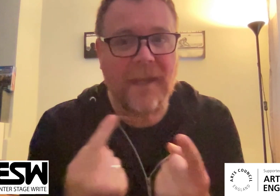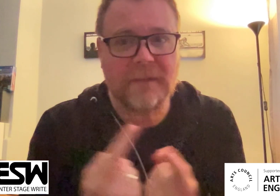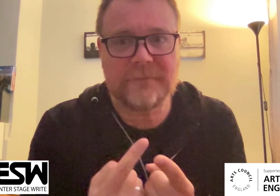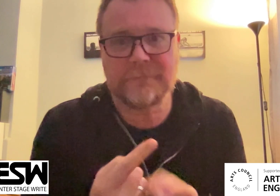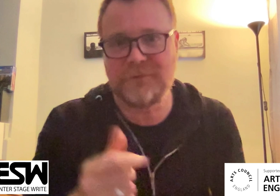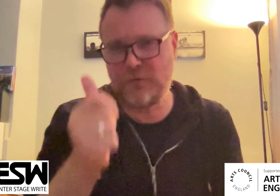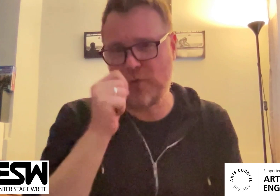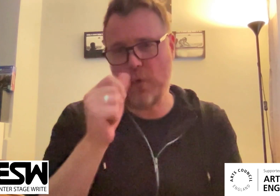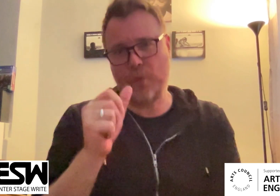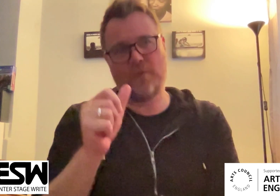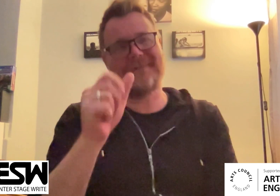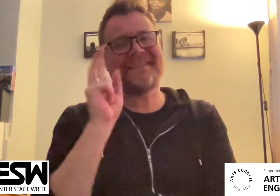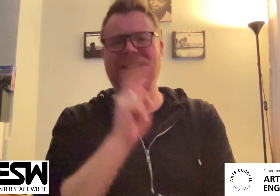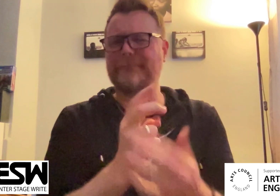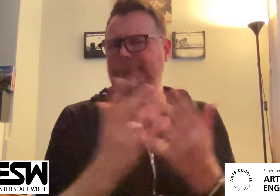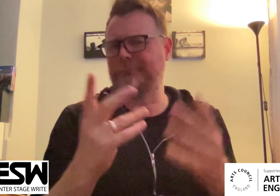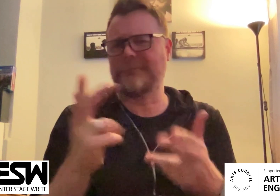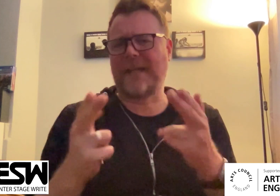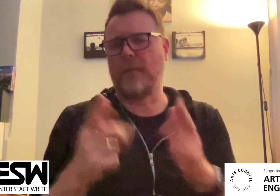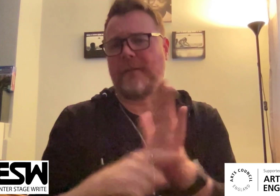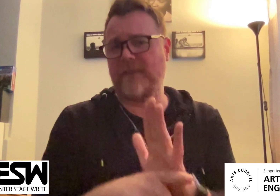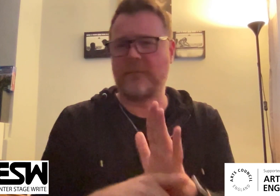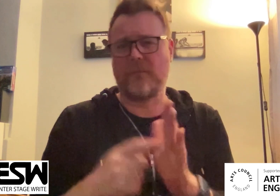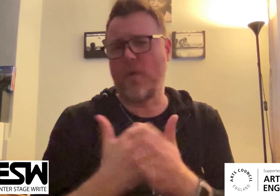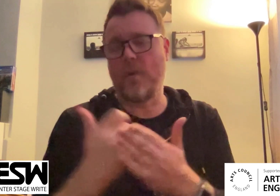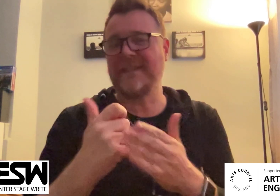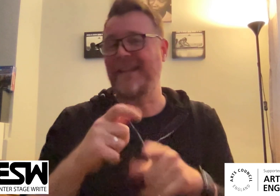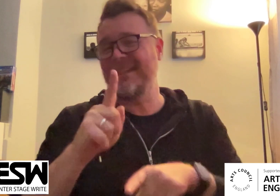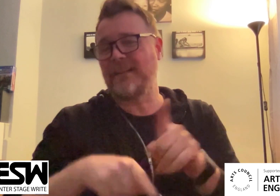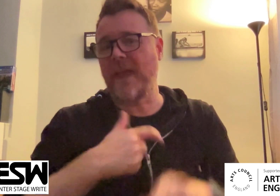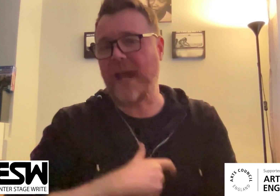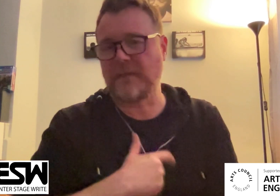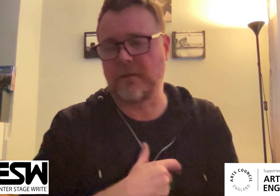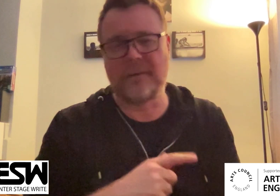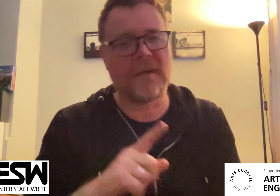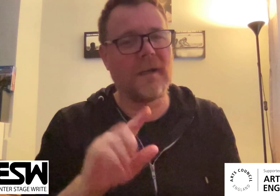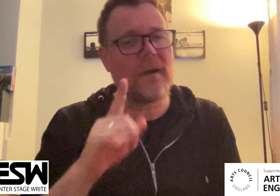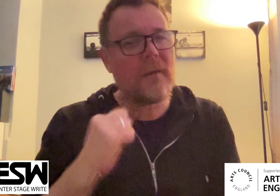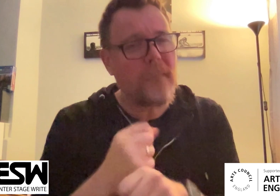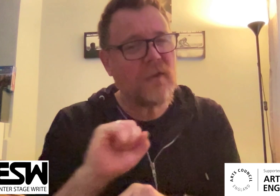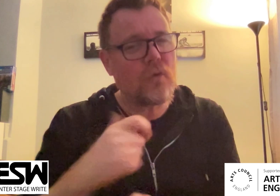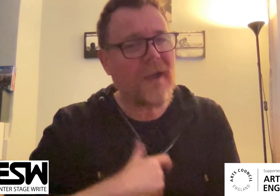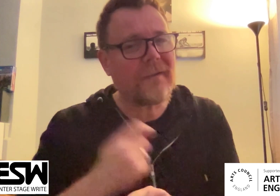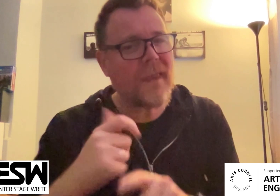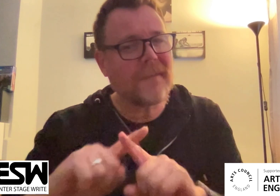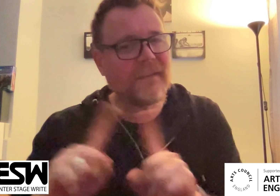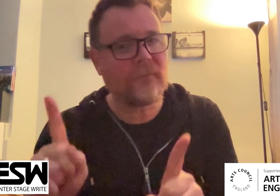thing, like you see in lots of cowboy films all the time, similar characters. Try and make your characters a little bit